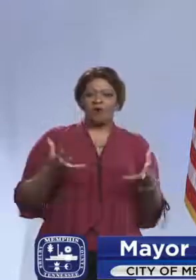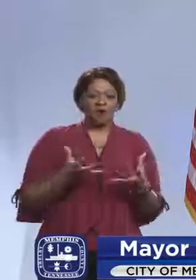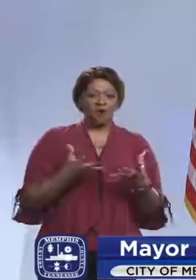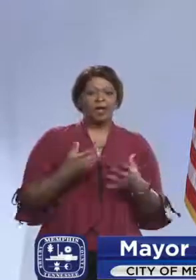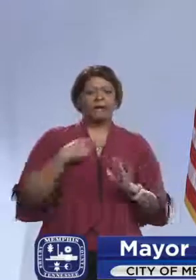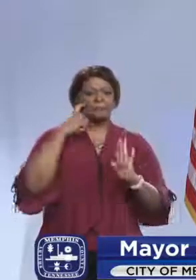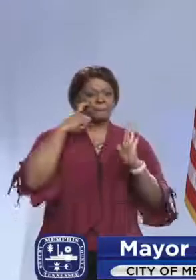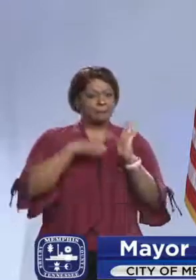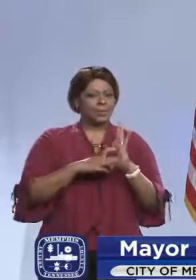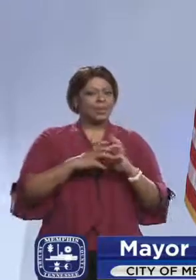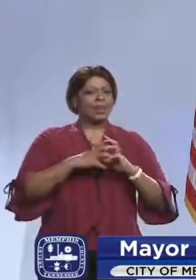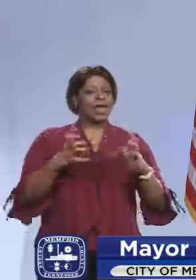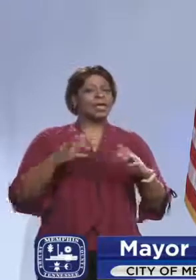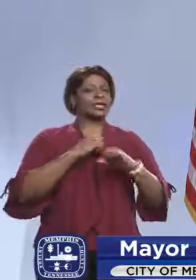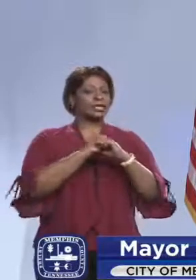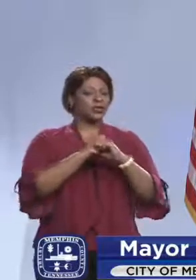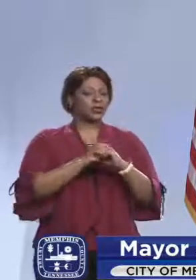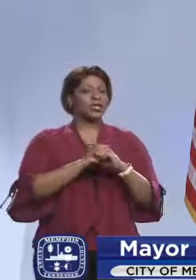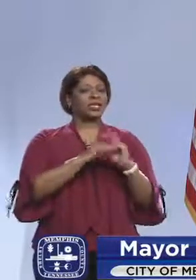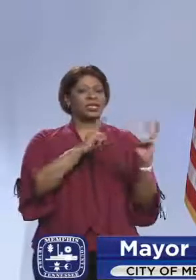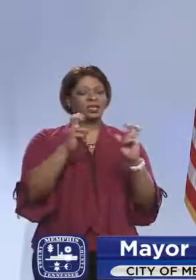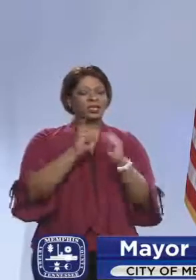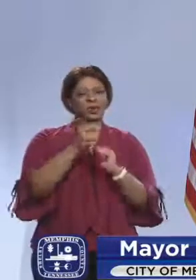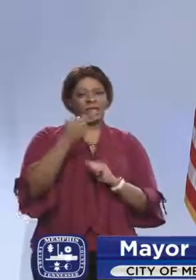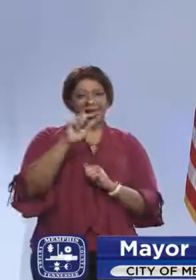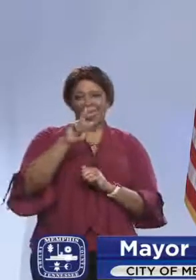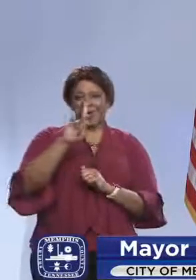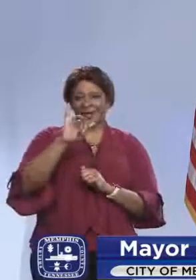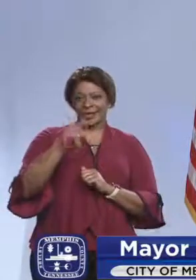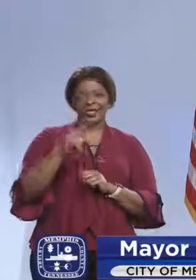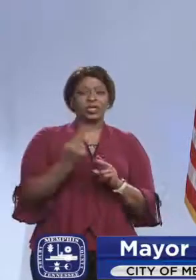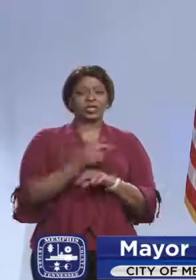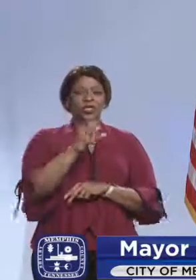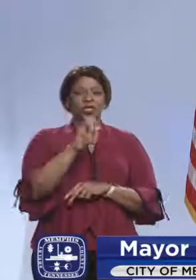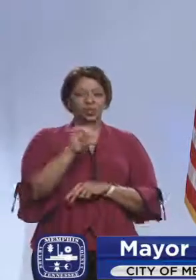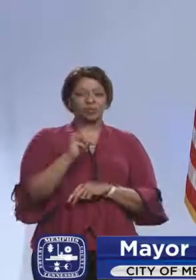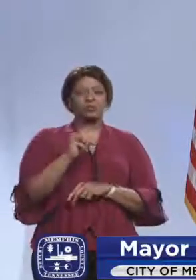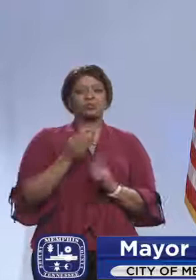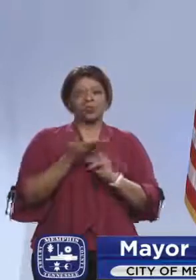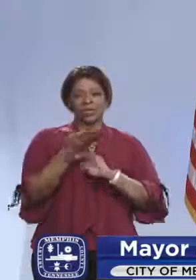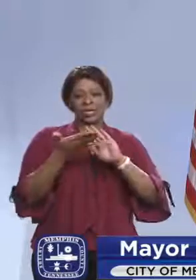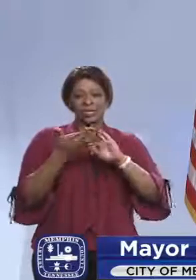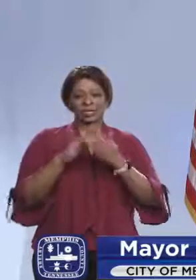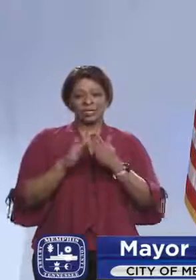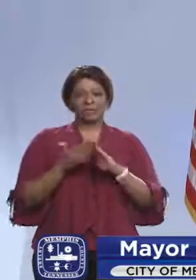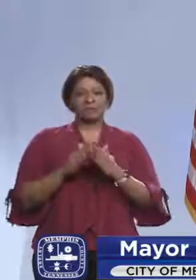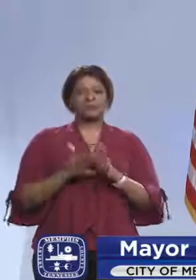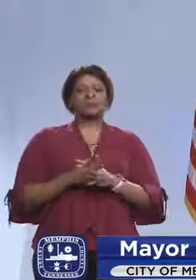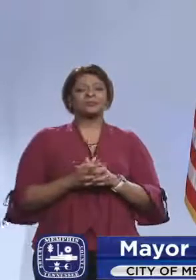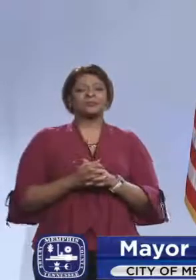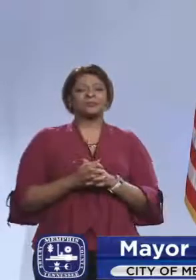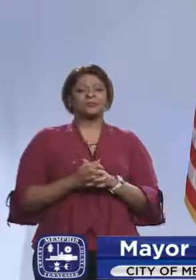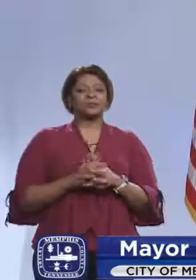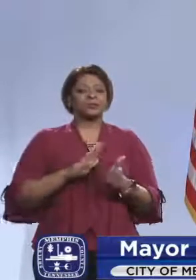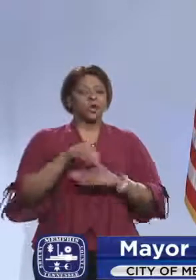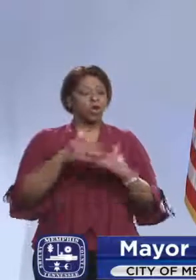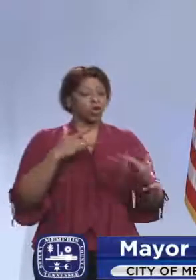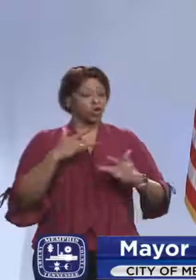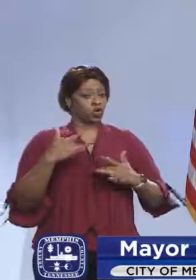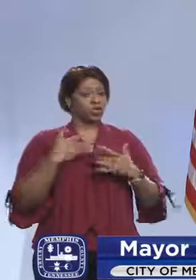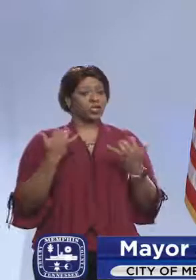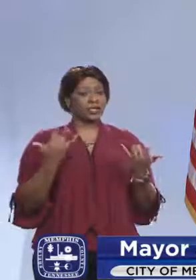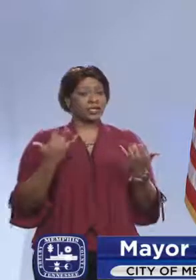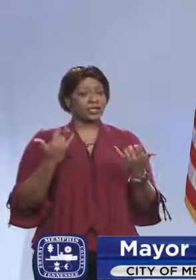lot of security issues with hacking and just the use of Zoom by the city. Of all the concerns we have during